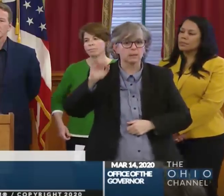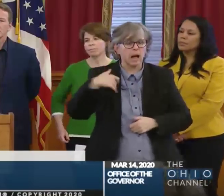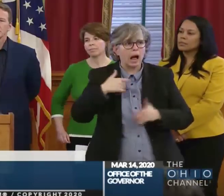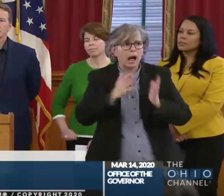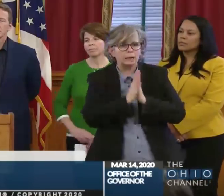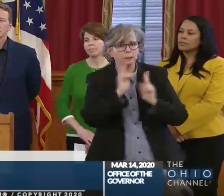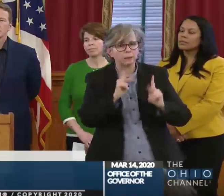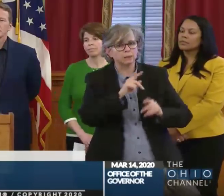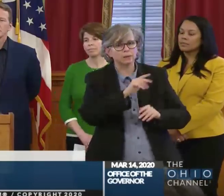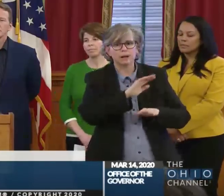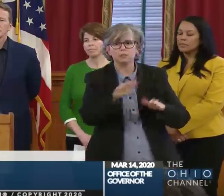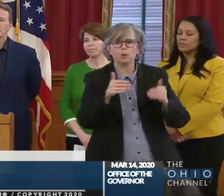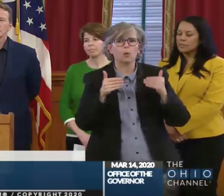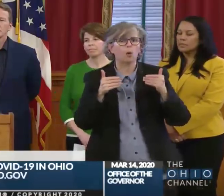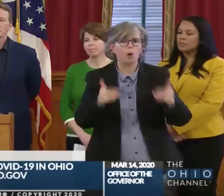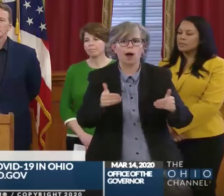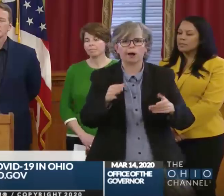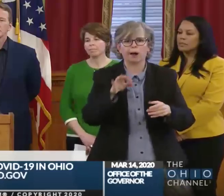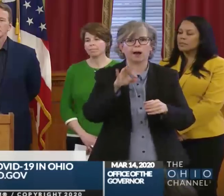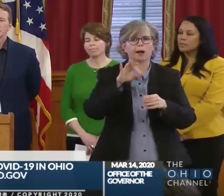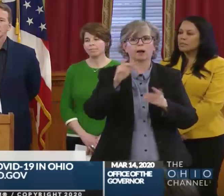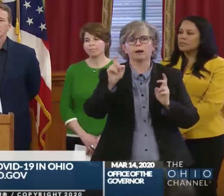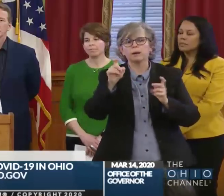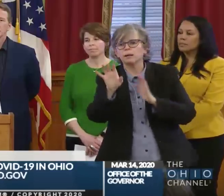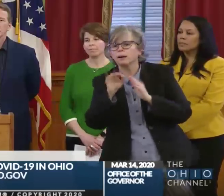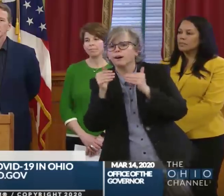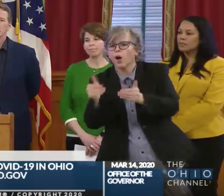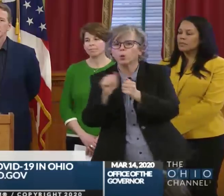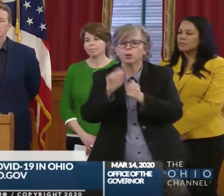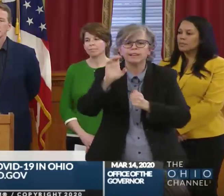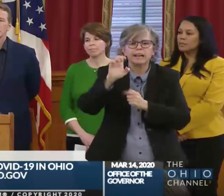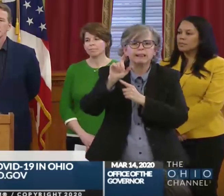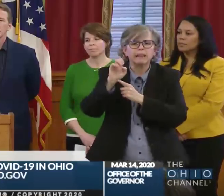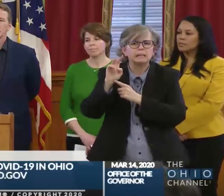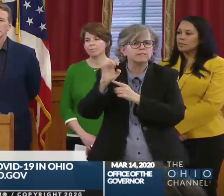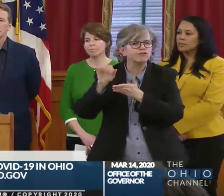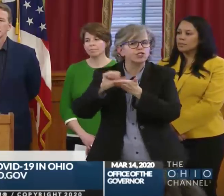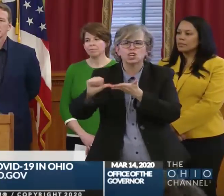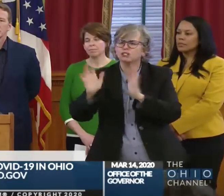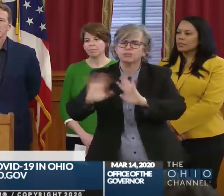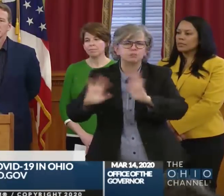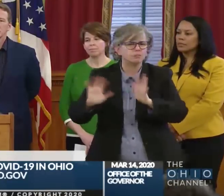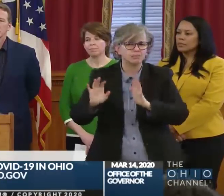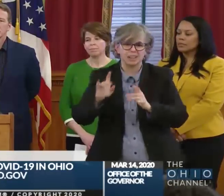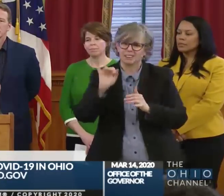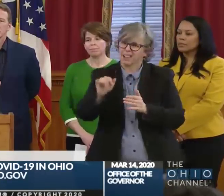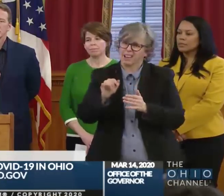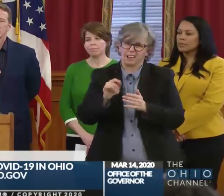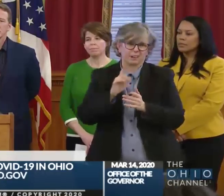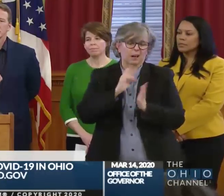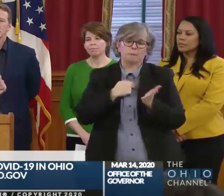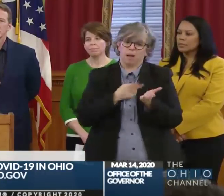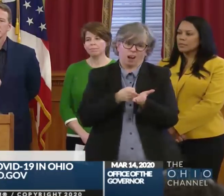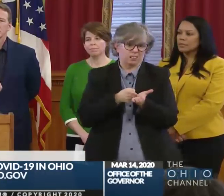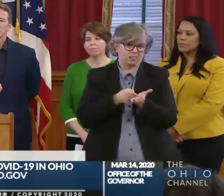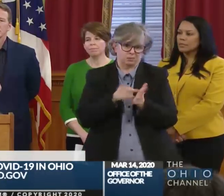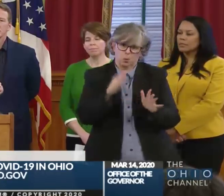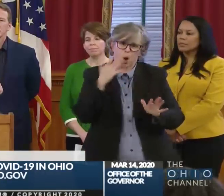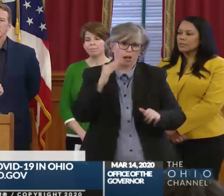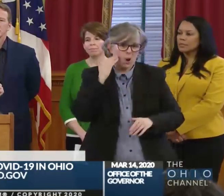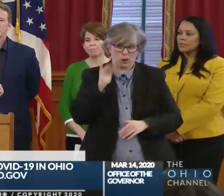surgeries is essential. The truth is, and you've known this, and you'll be hearing more about it in days to come, there's a